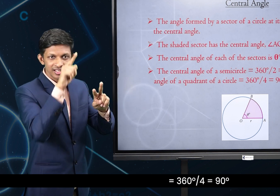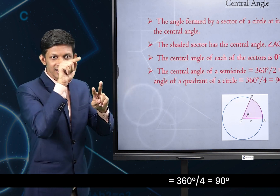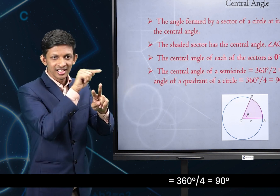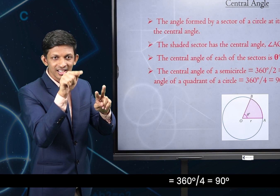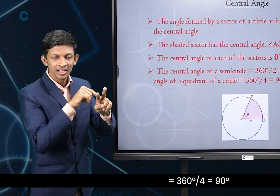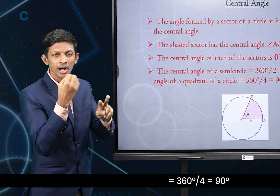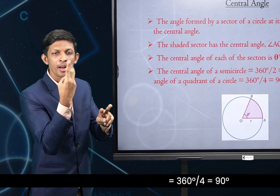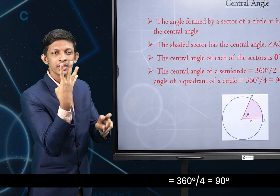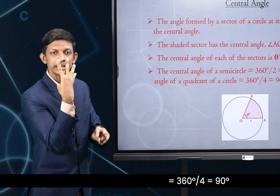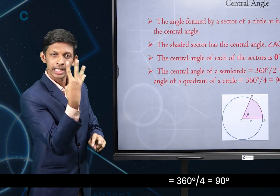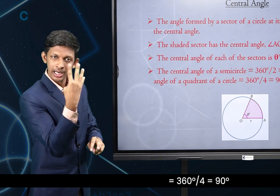degrees.